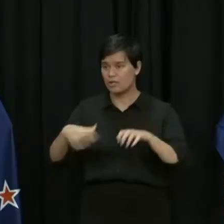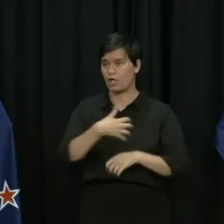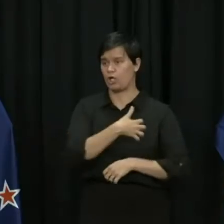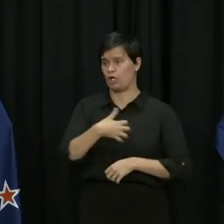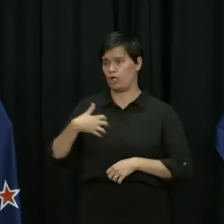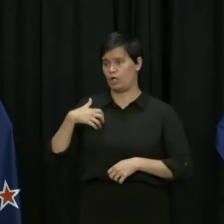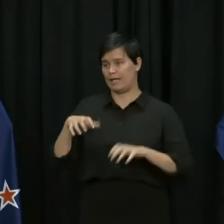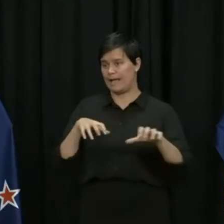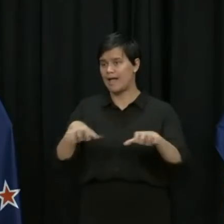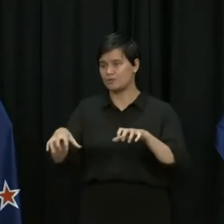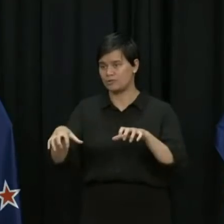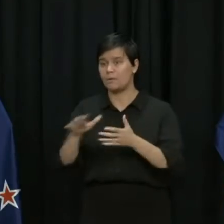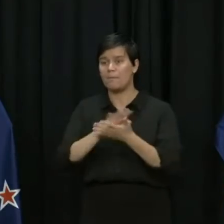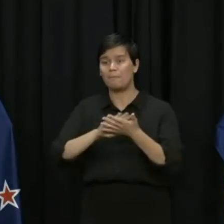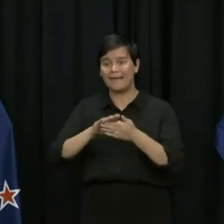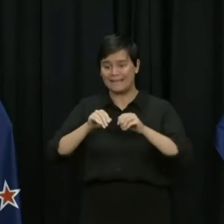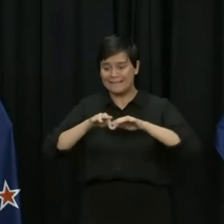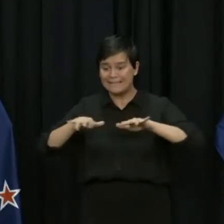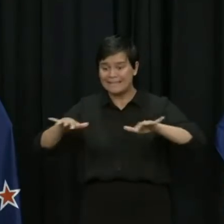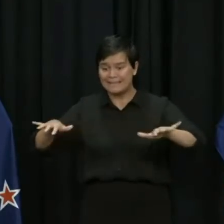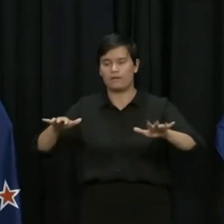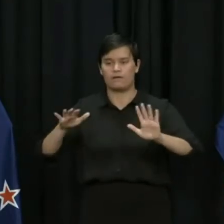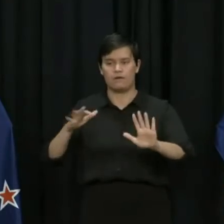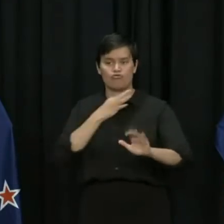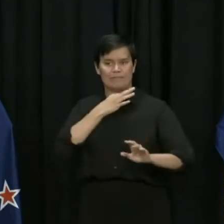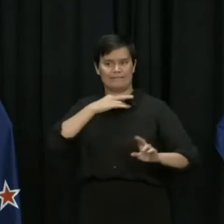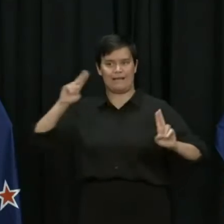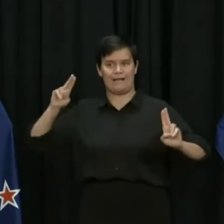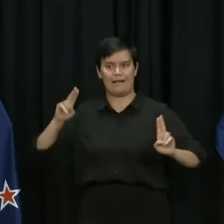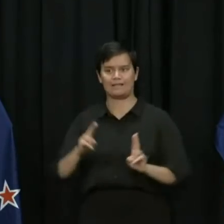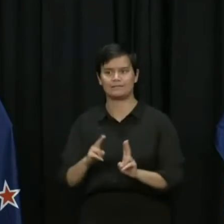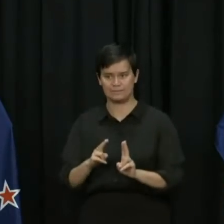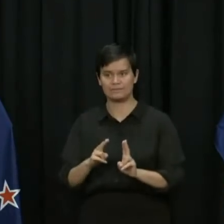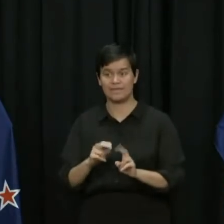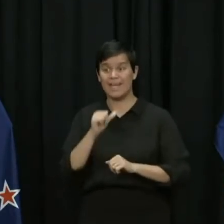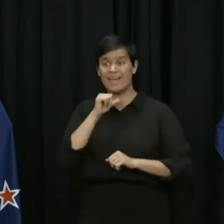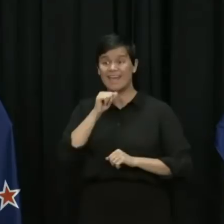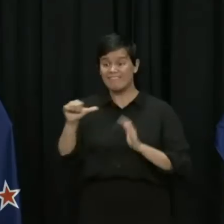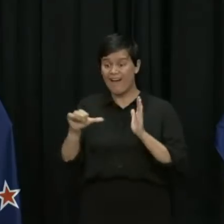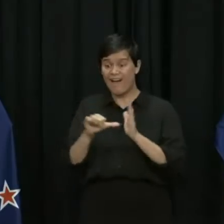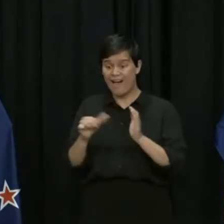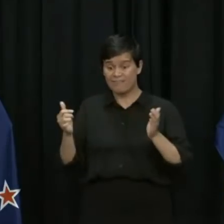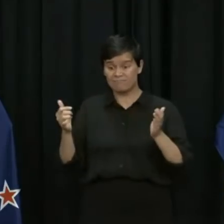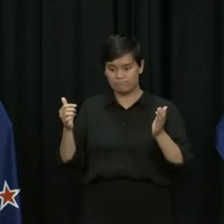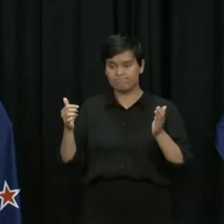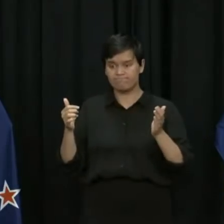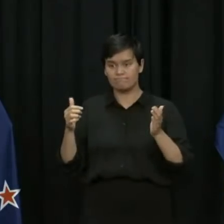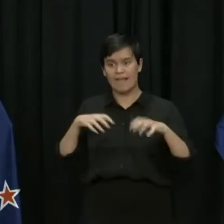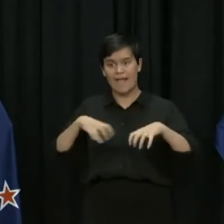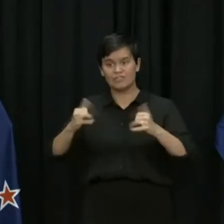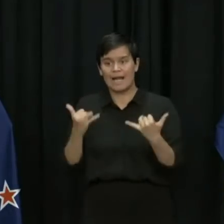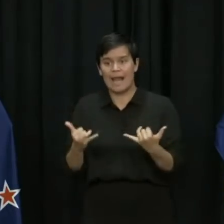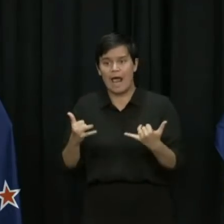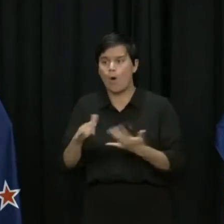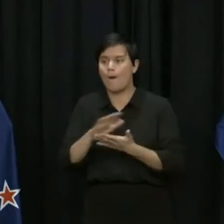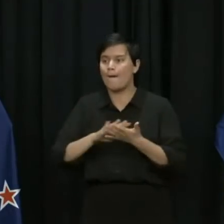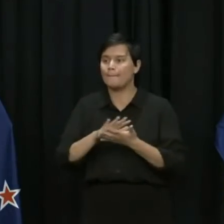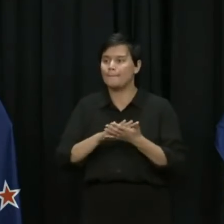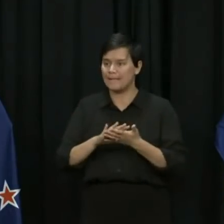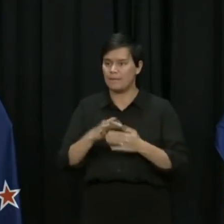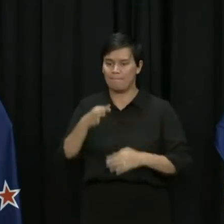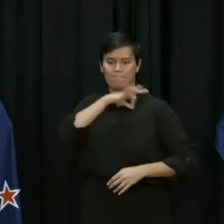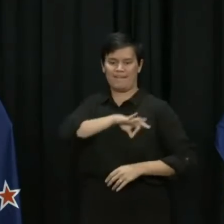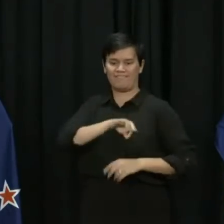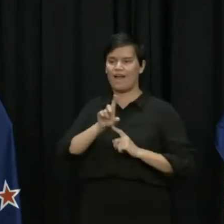and therefore the risk of having longer periods of restrictions. In line with this precautionary approach that has served